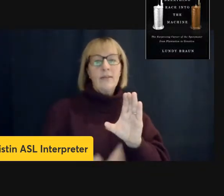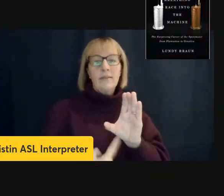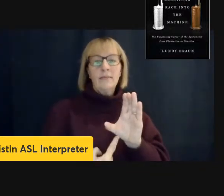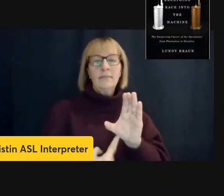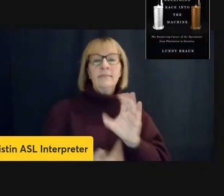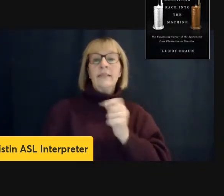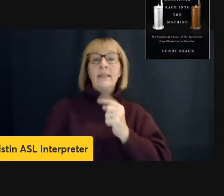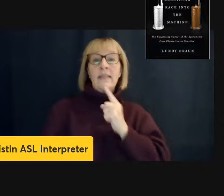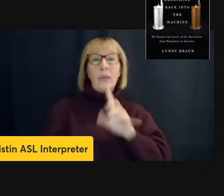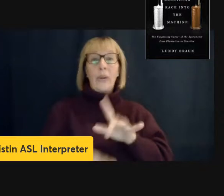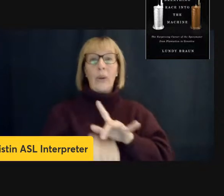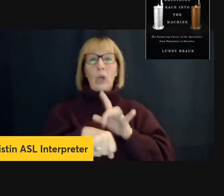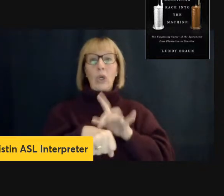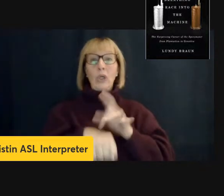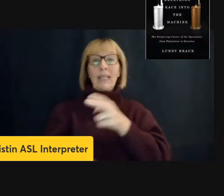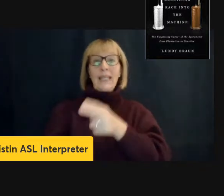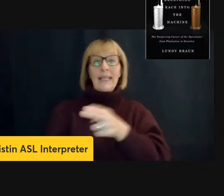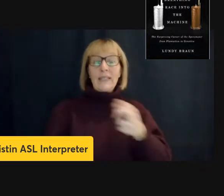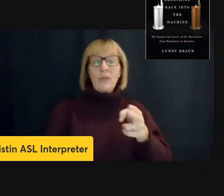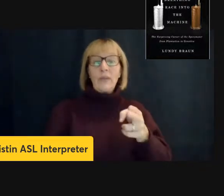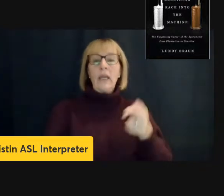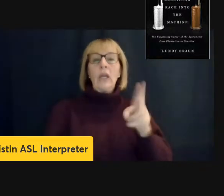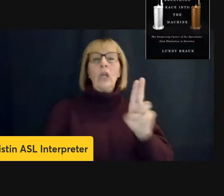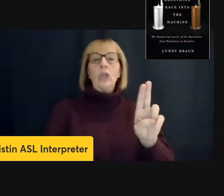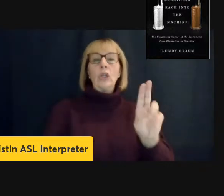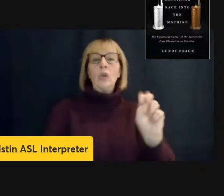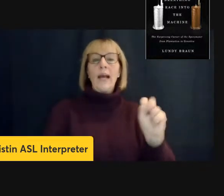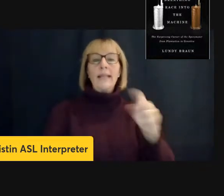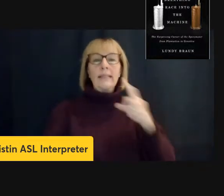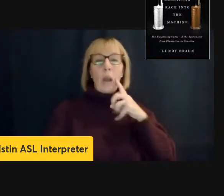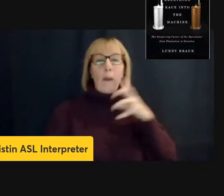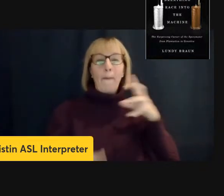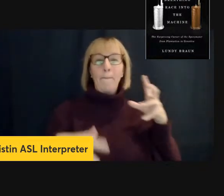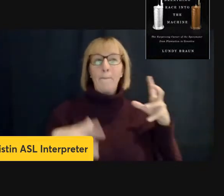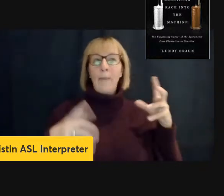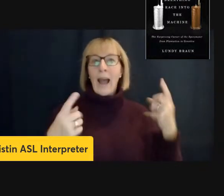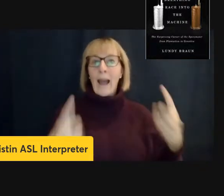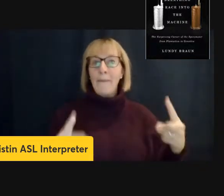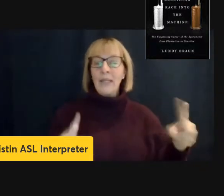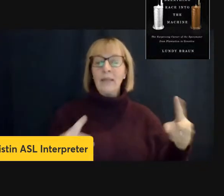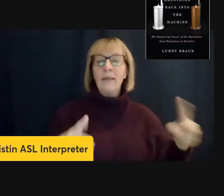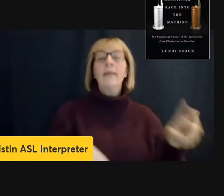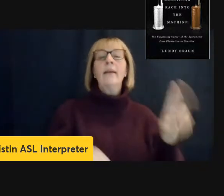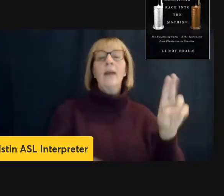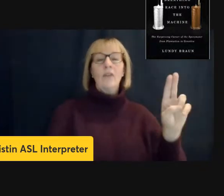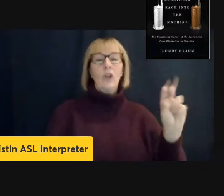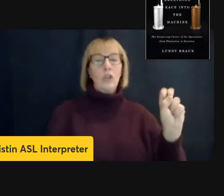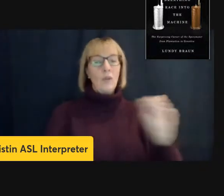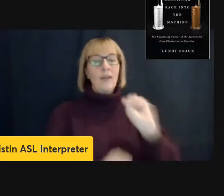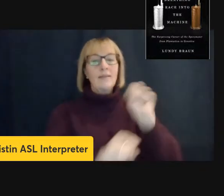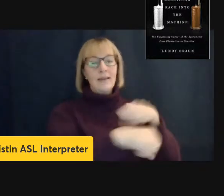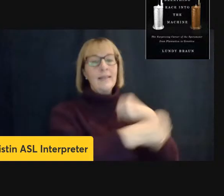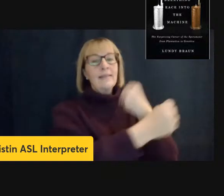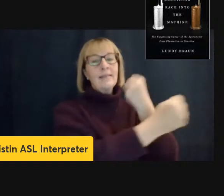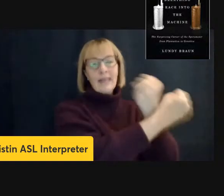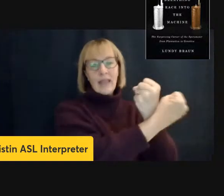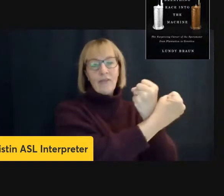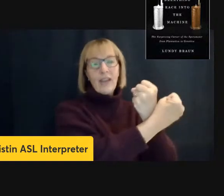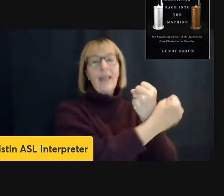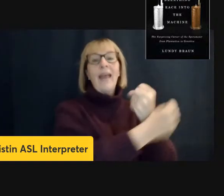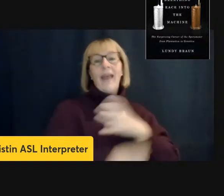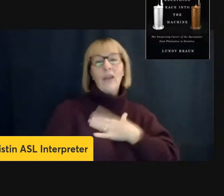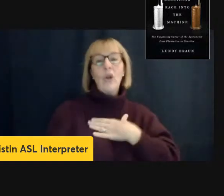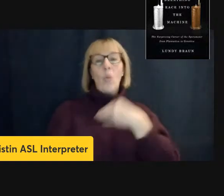early history is a US phenomenon, shaped fundamentally by the US history of slavery and white